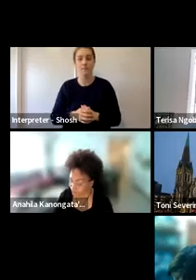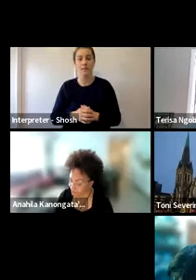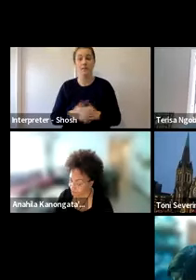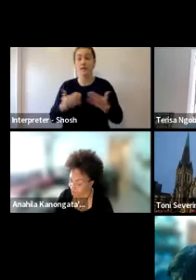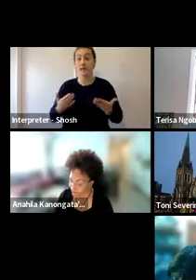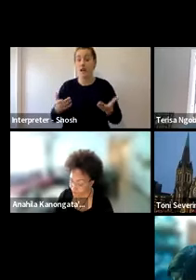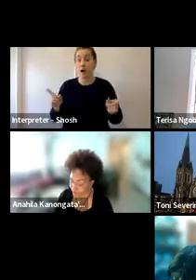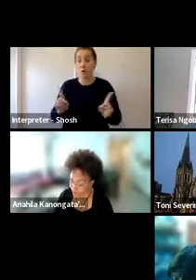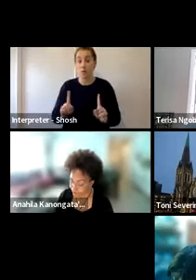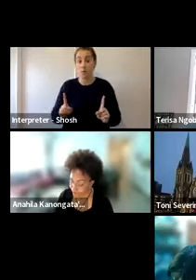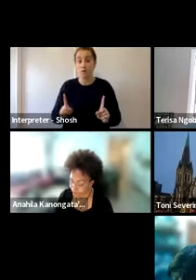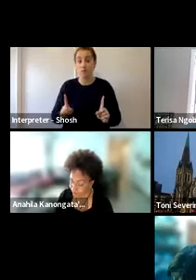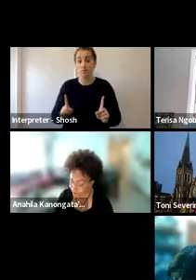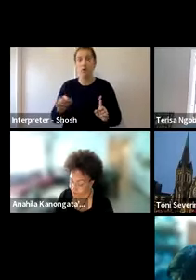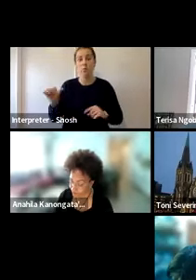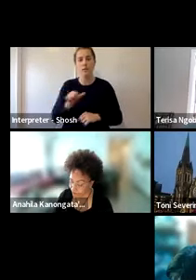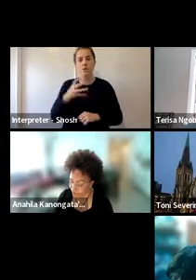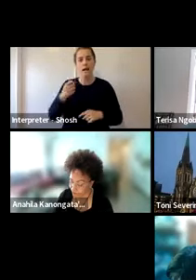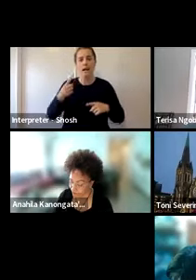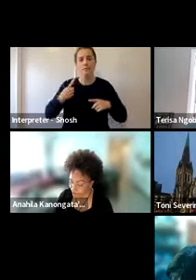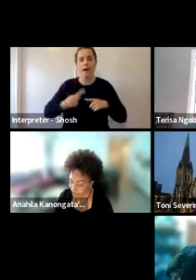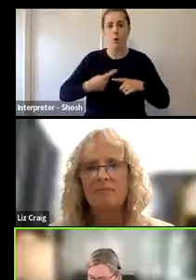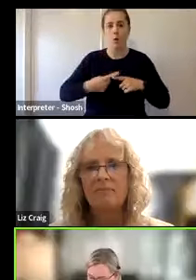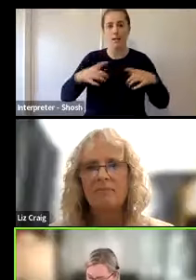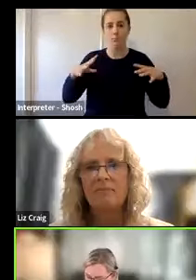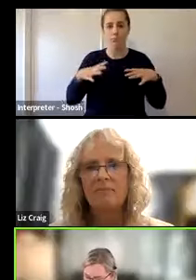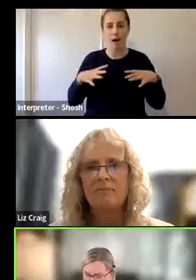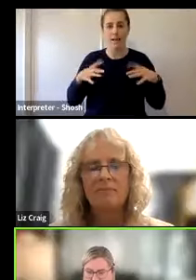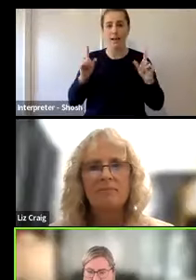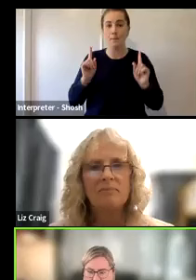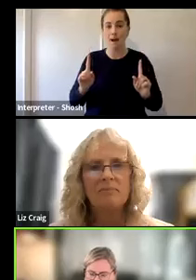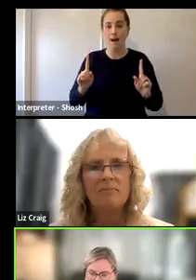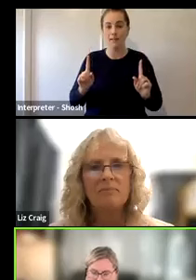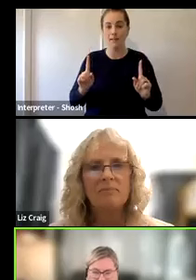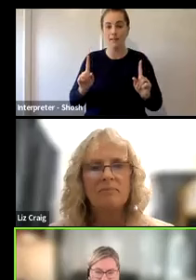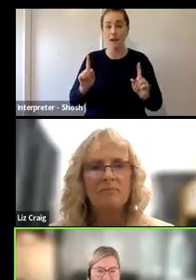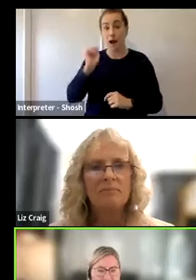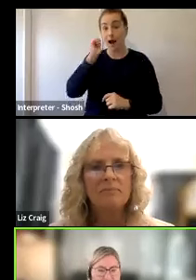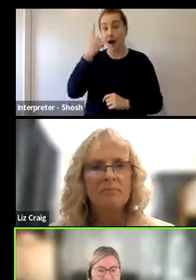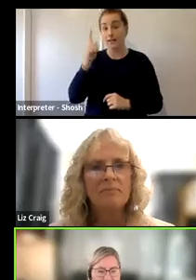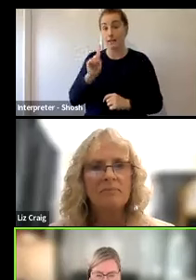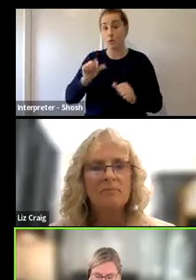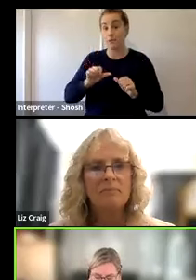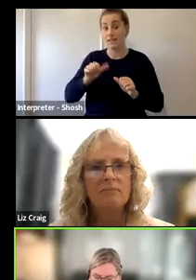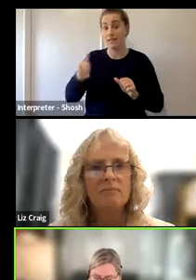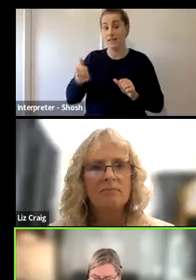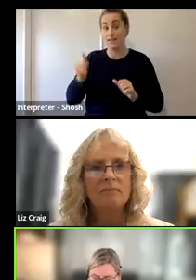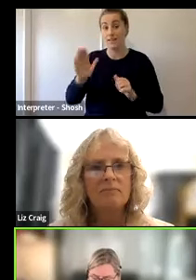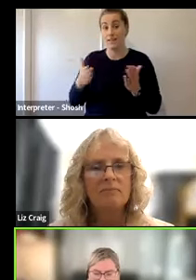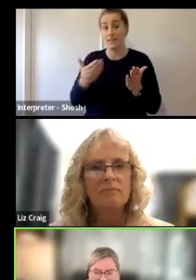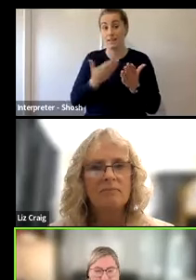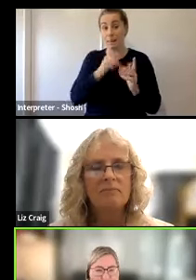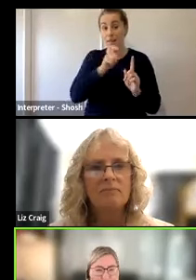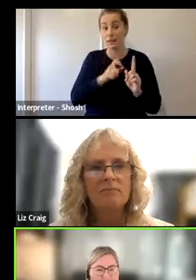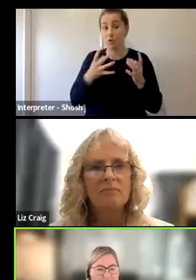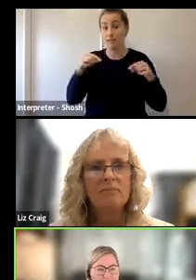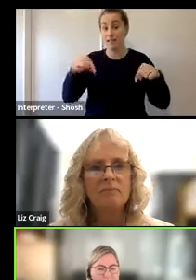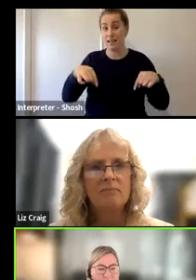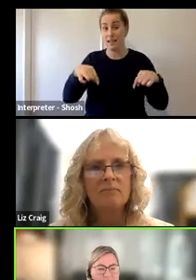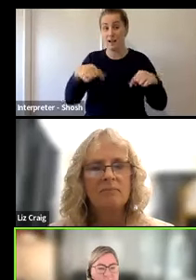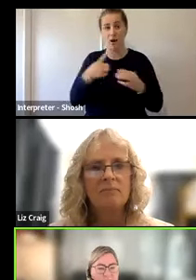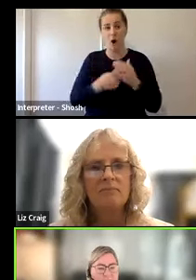Now, we were going to have a quick break, but I understand our next submitter is here, and it was only going to